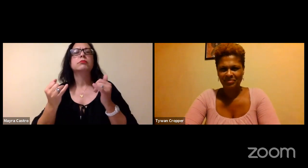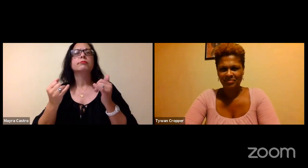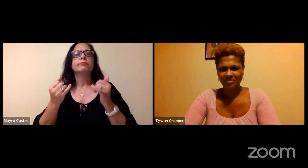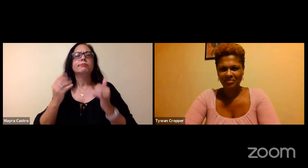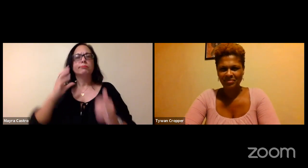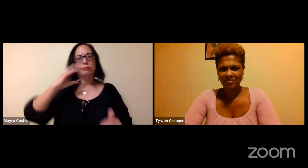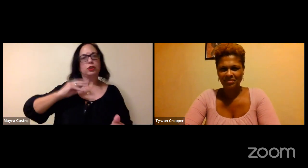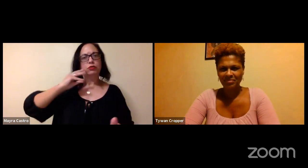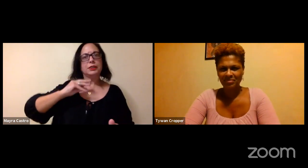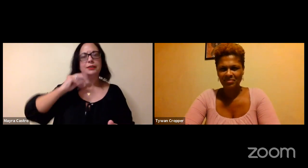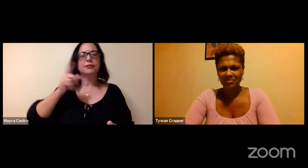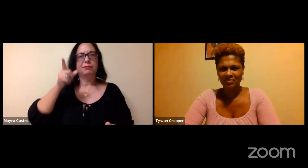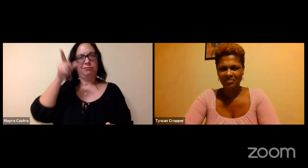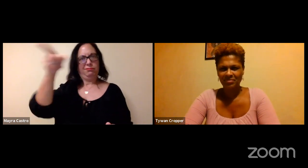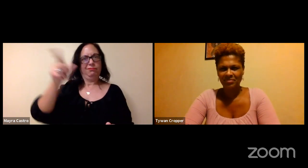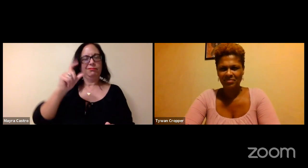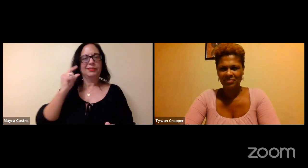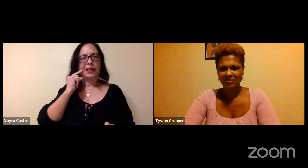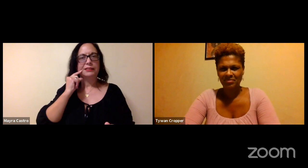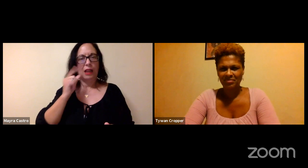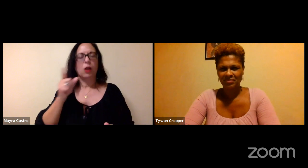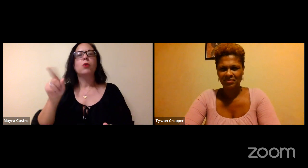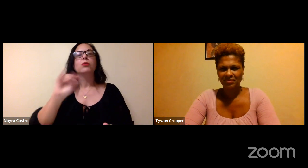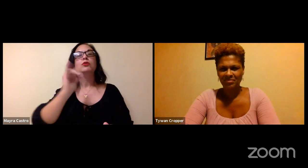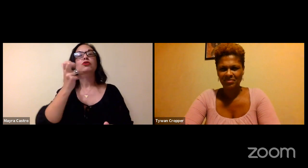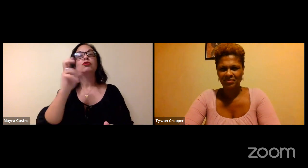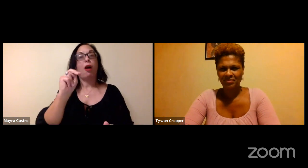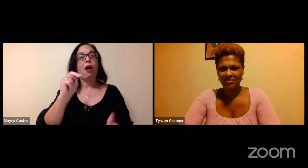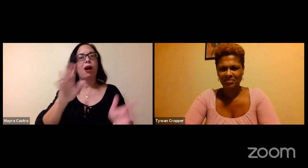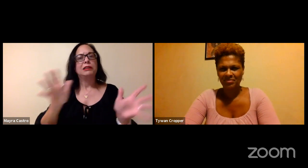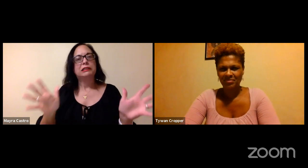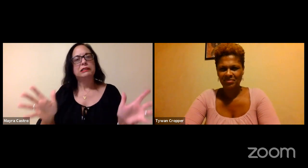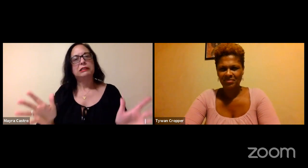So they talked about individuality.